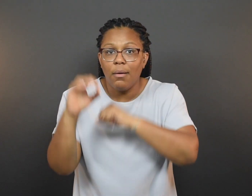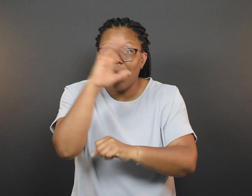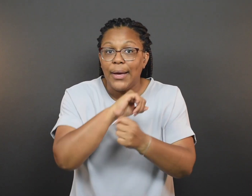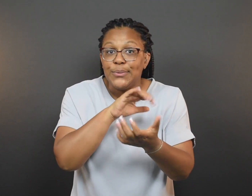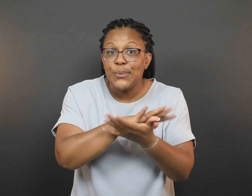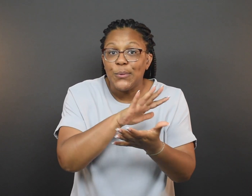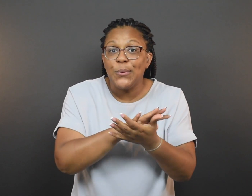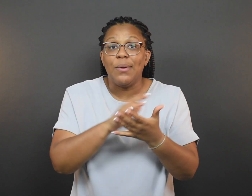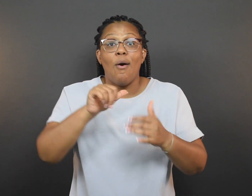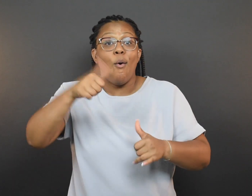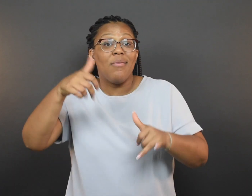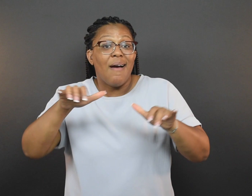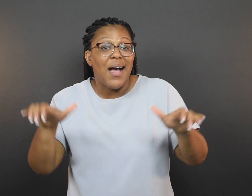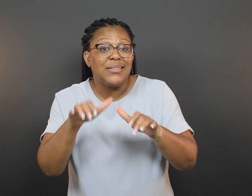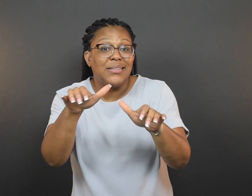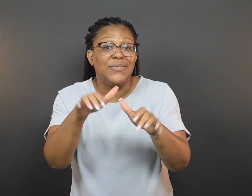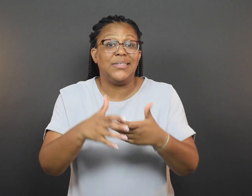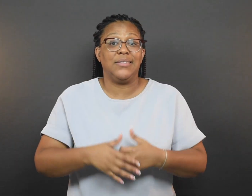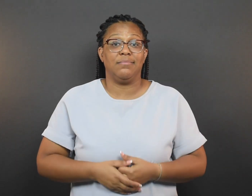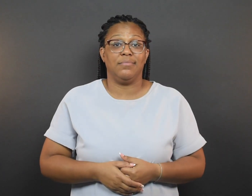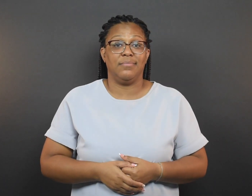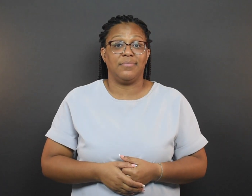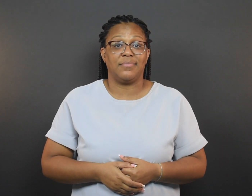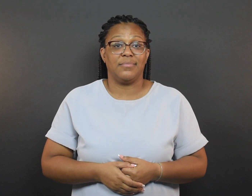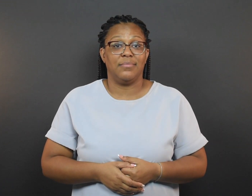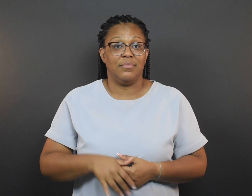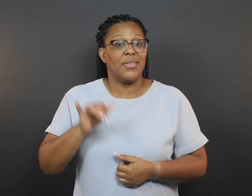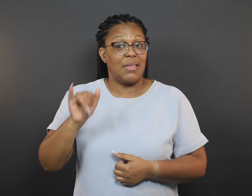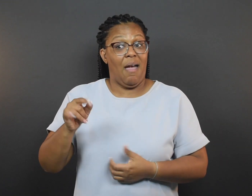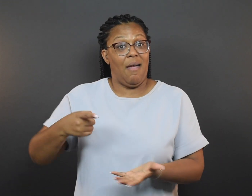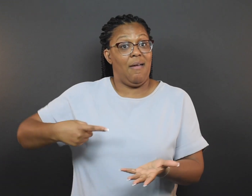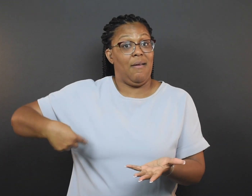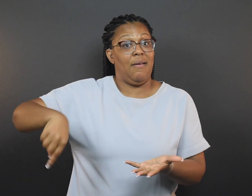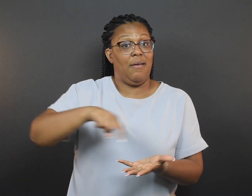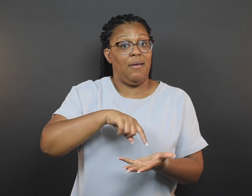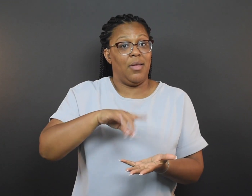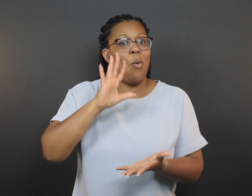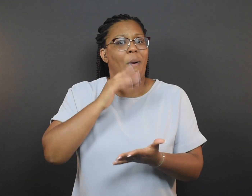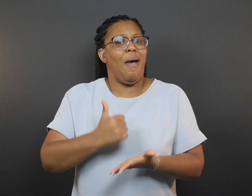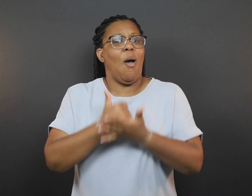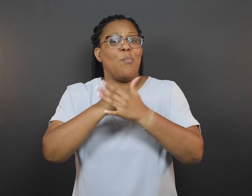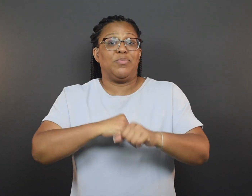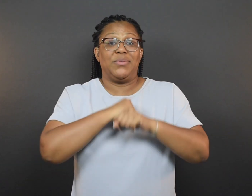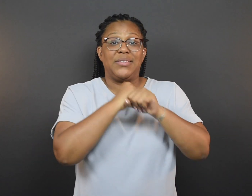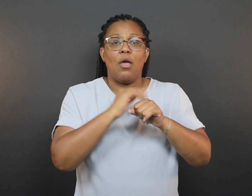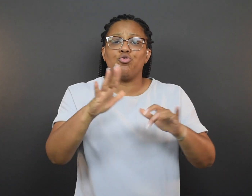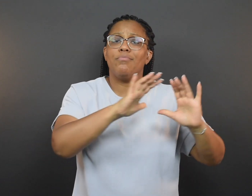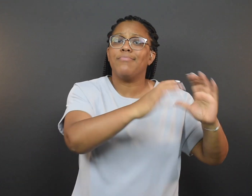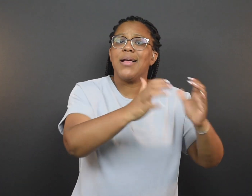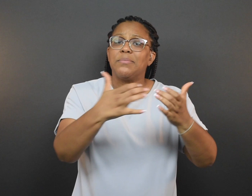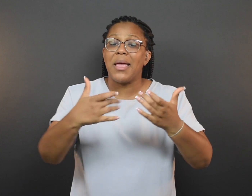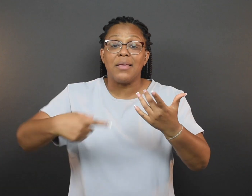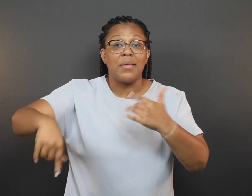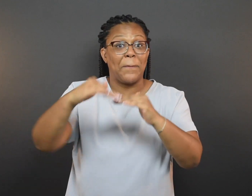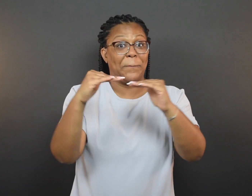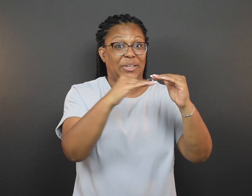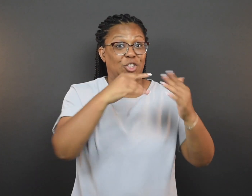stay healthy and avoid missing school or other activities. It